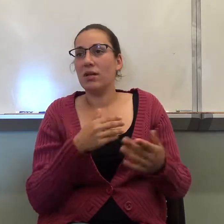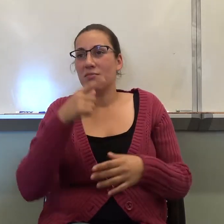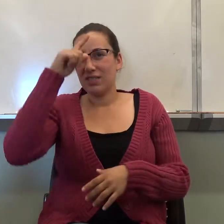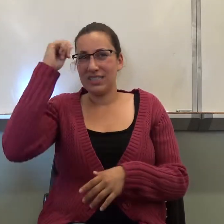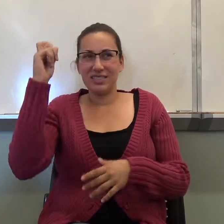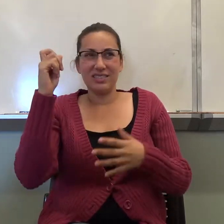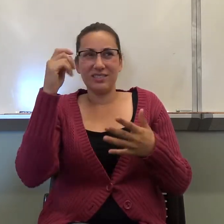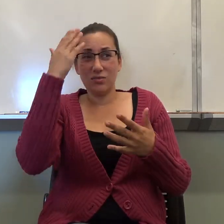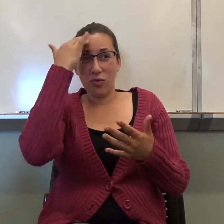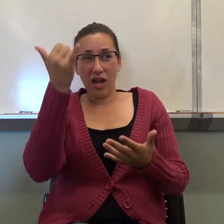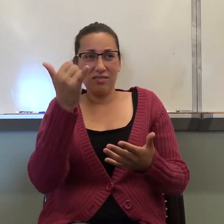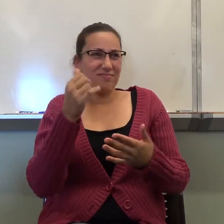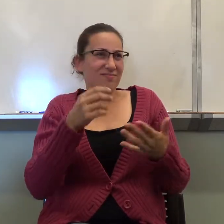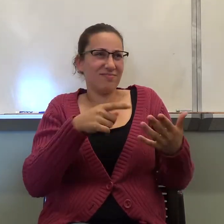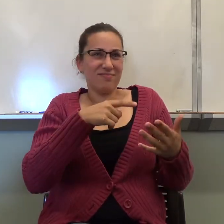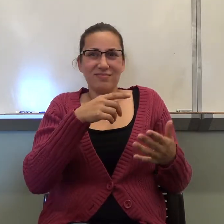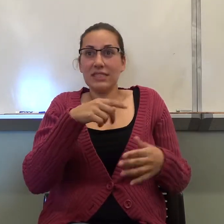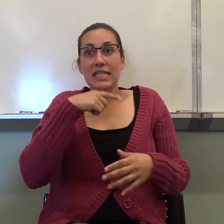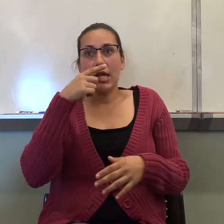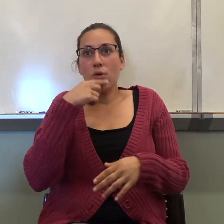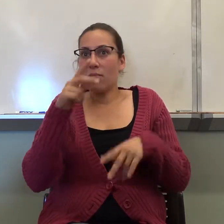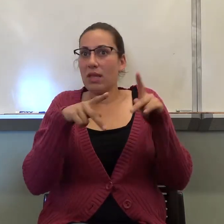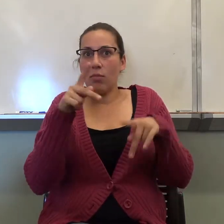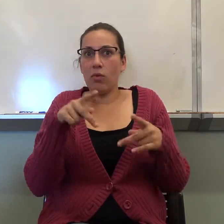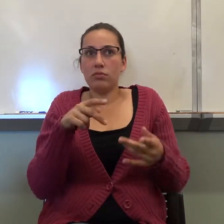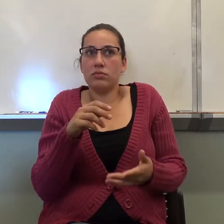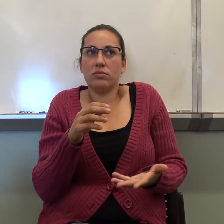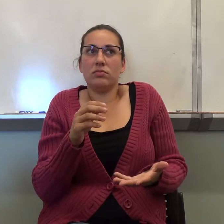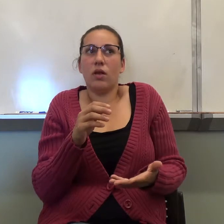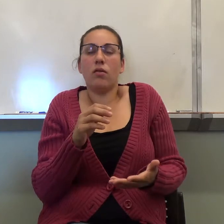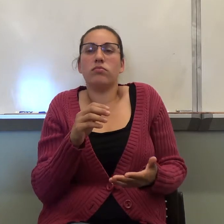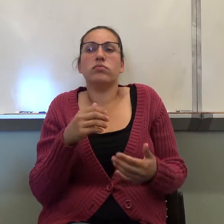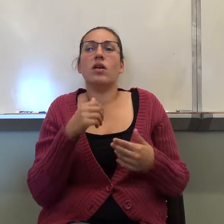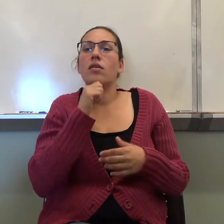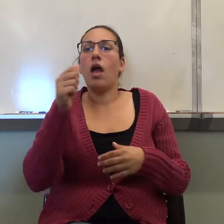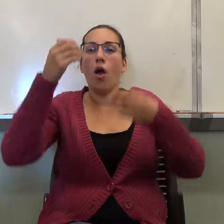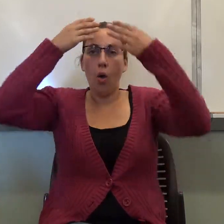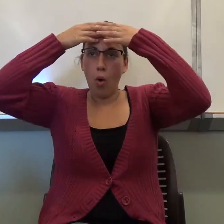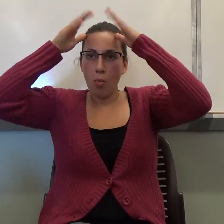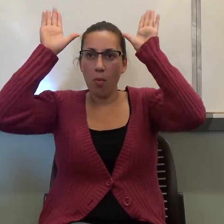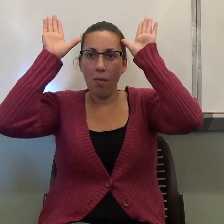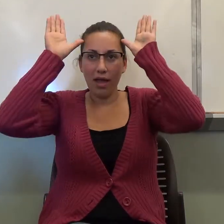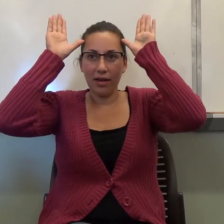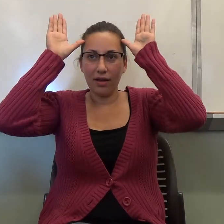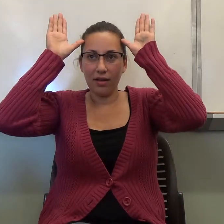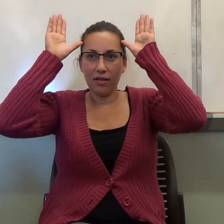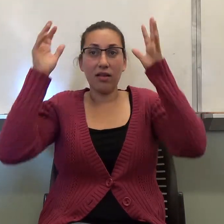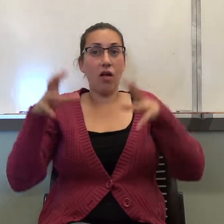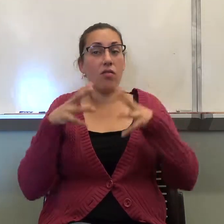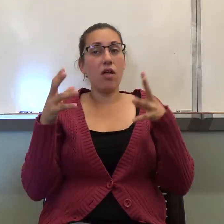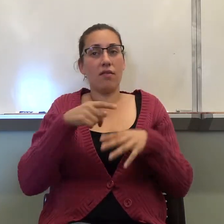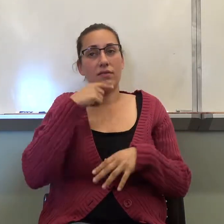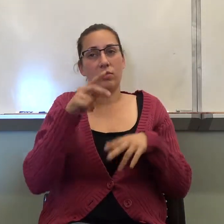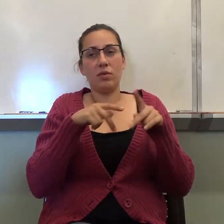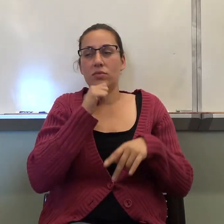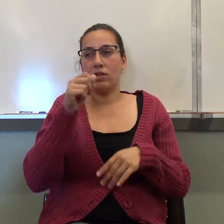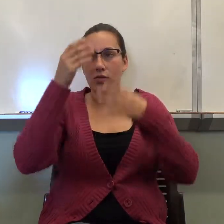everything inside got multiplied by 2. Okay? Now you go back and make this look pretty. 2 times 3, we